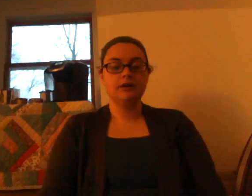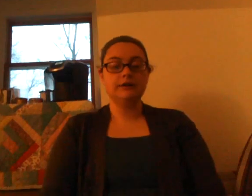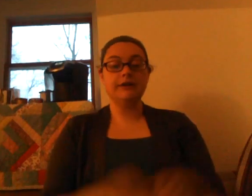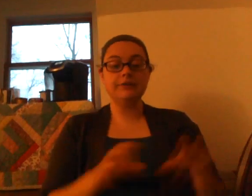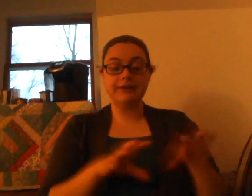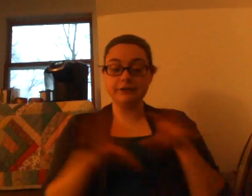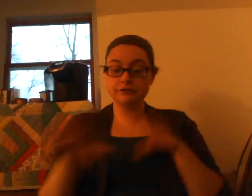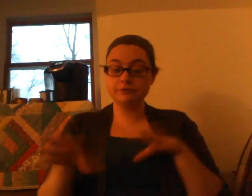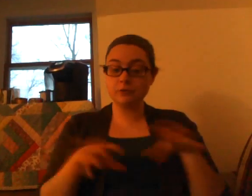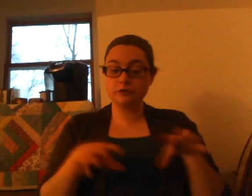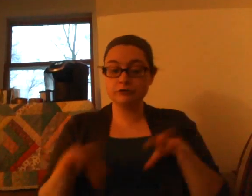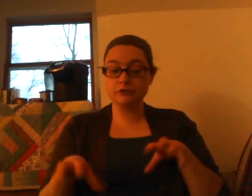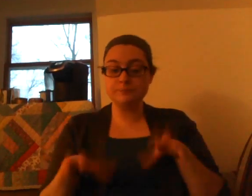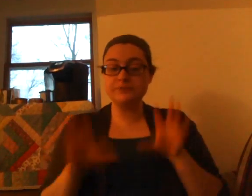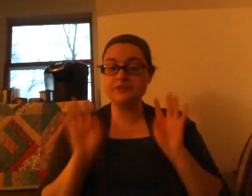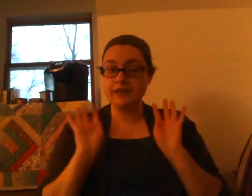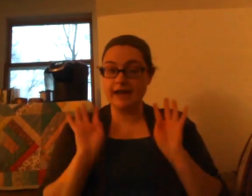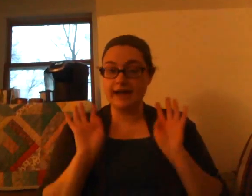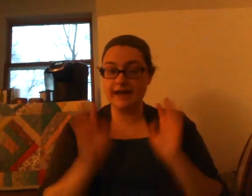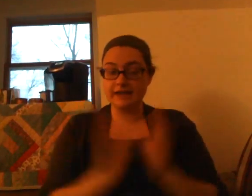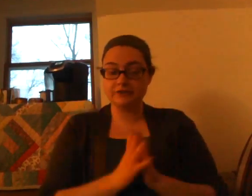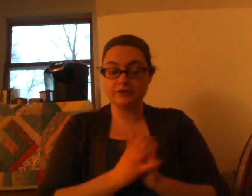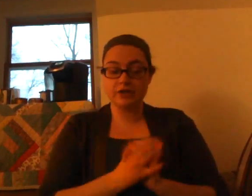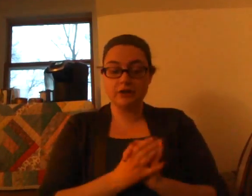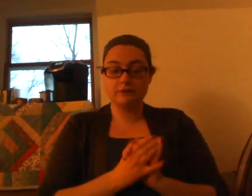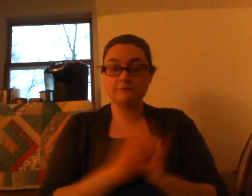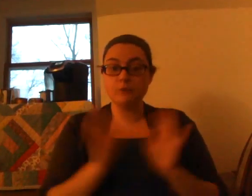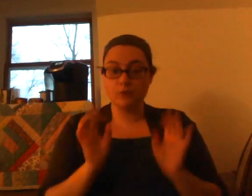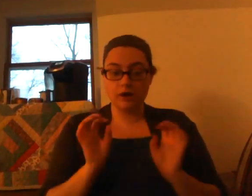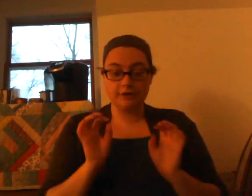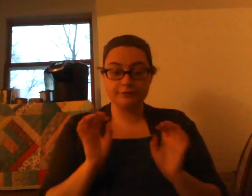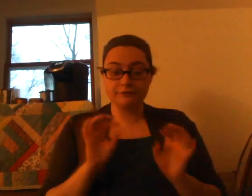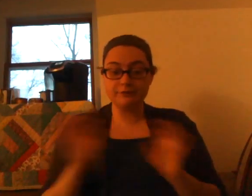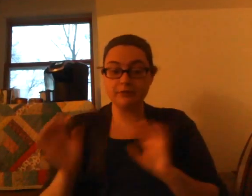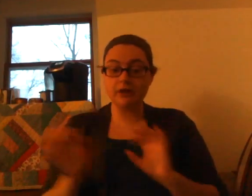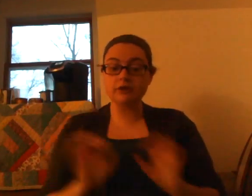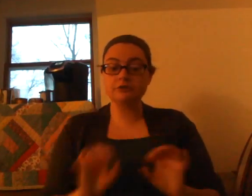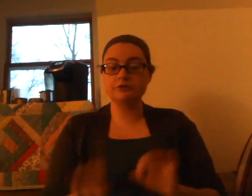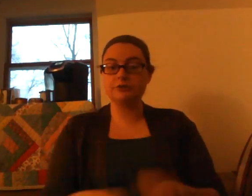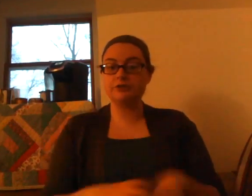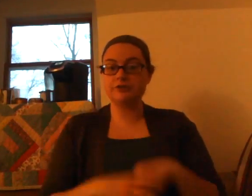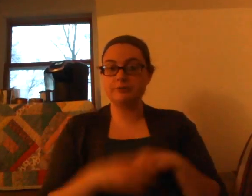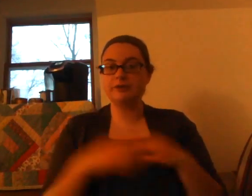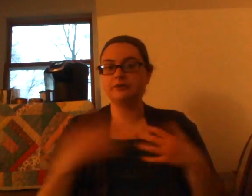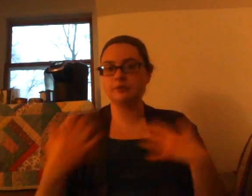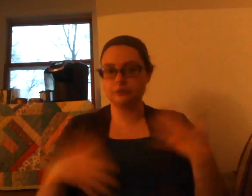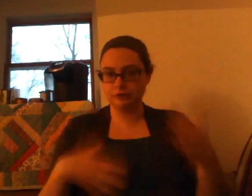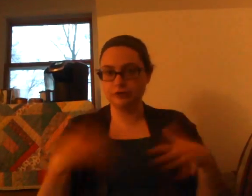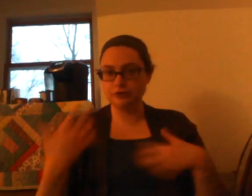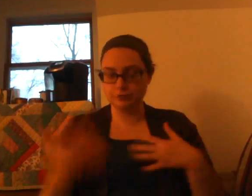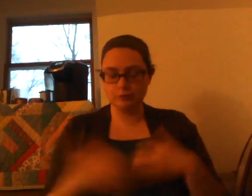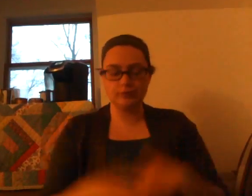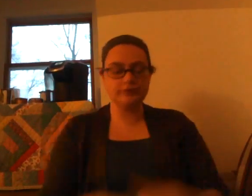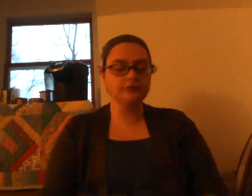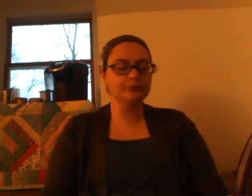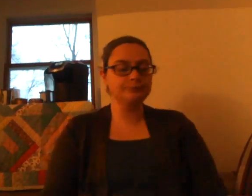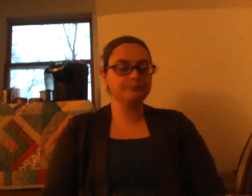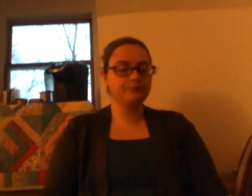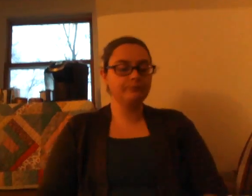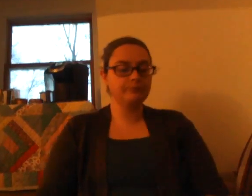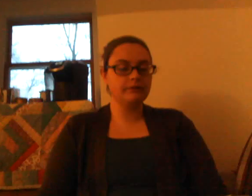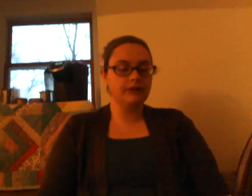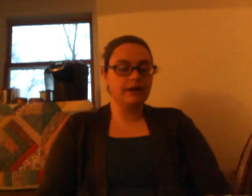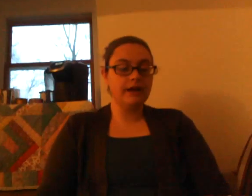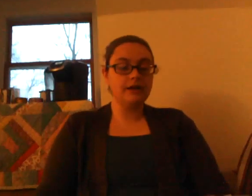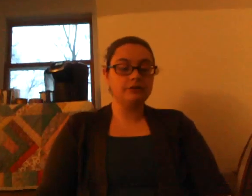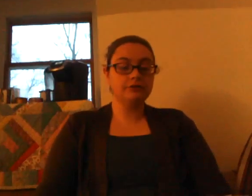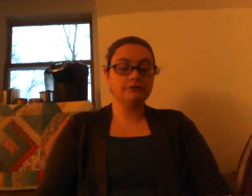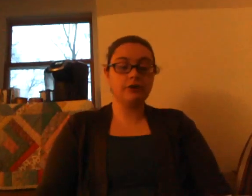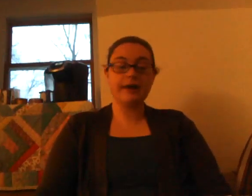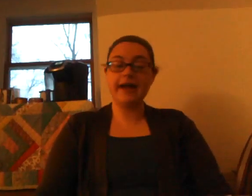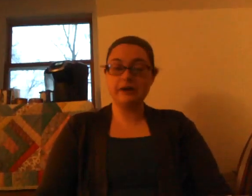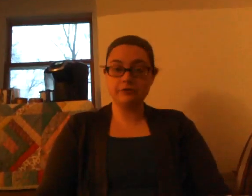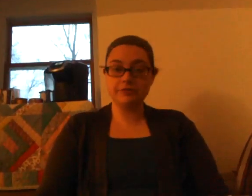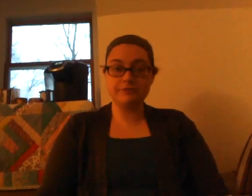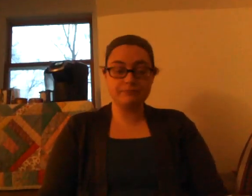Now the next 4 groups has 3 blocks, you could see, because those are our newer ones. So for our health and